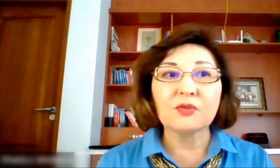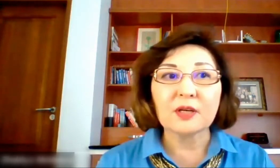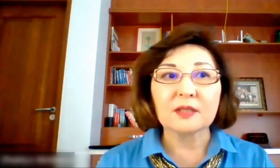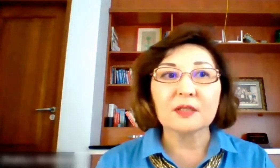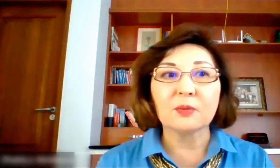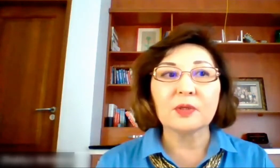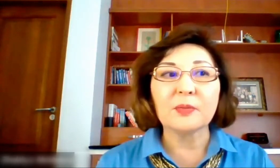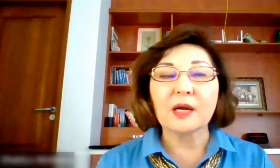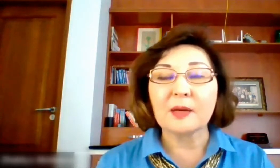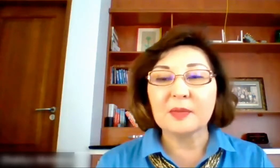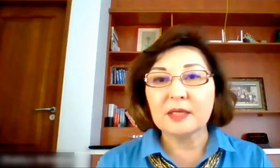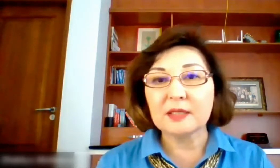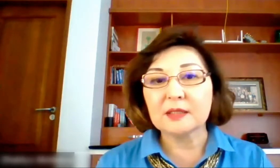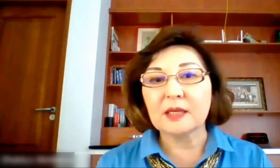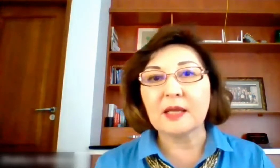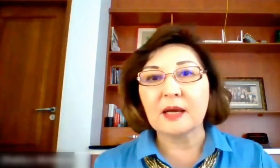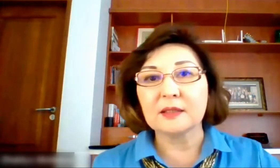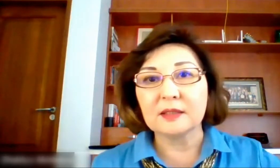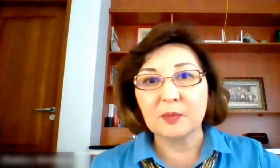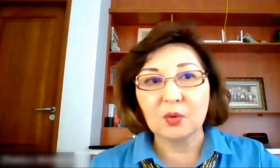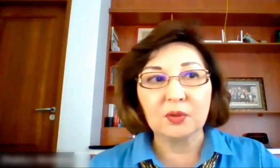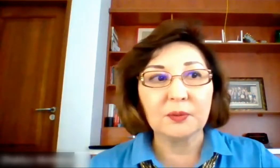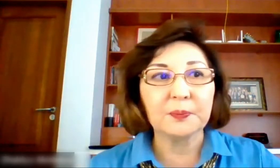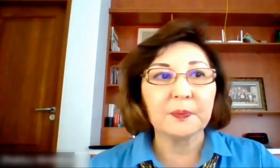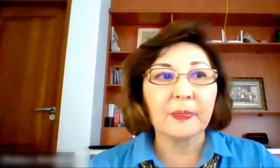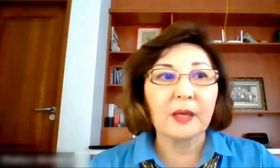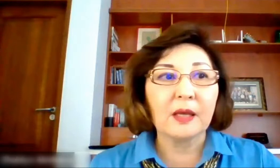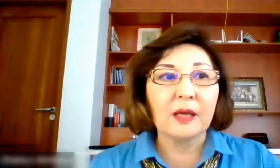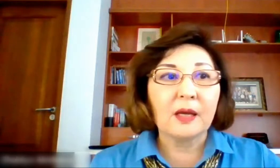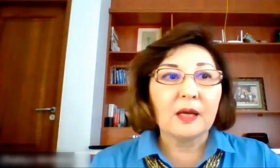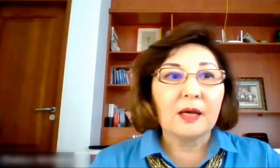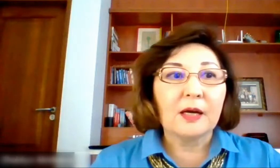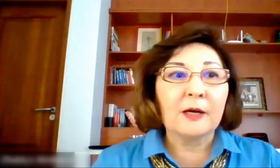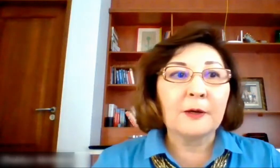use drugs will be accommodated and acted upon.